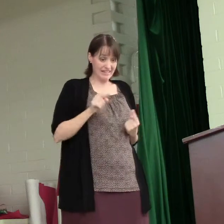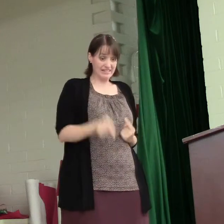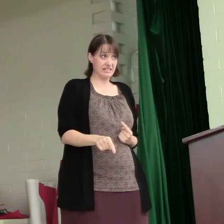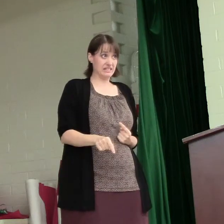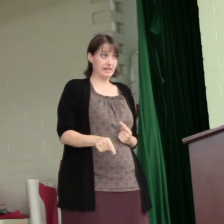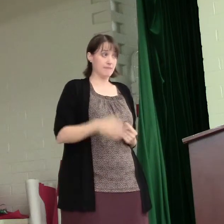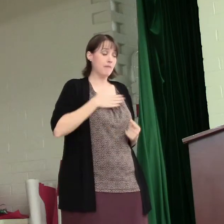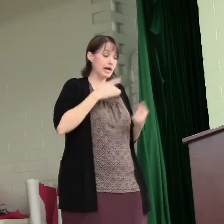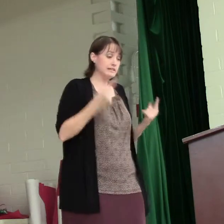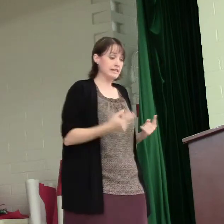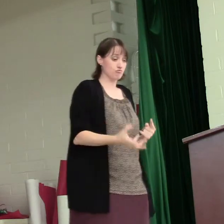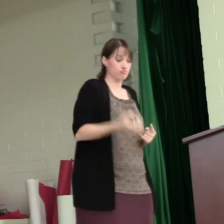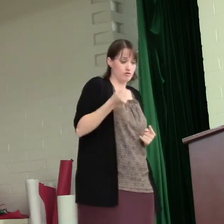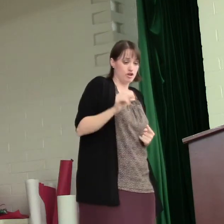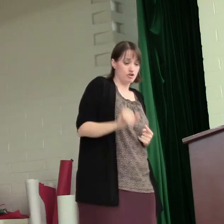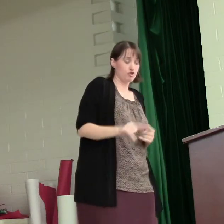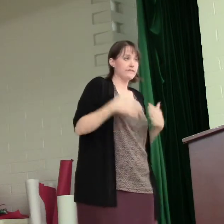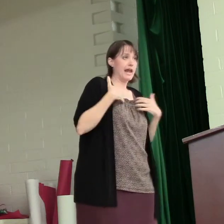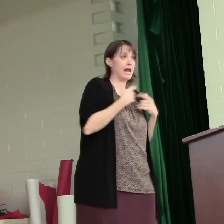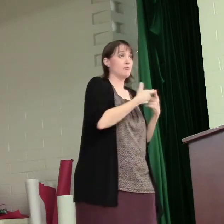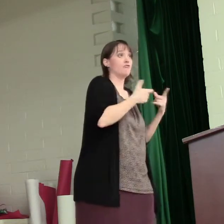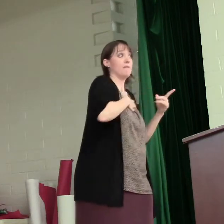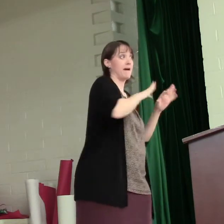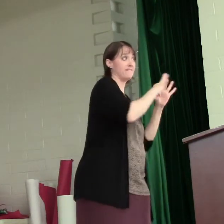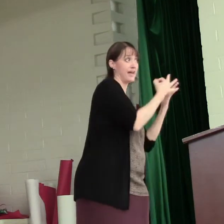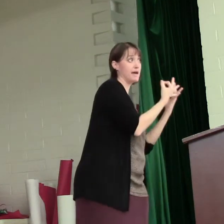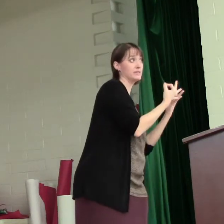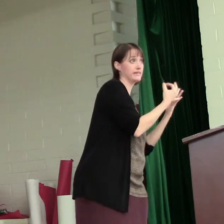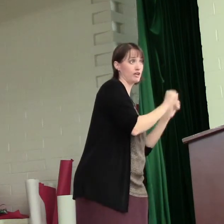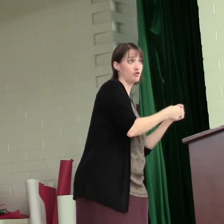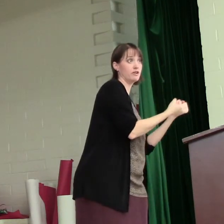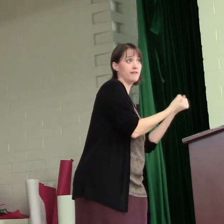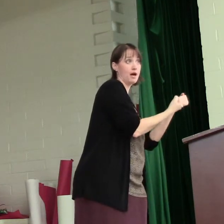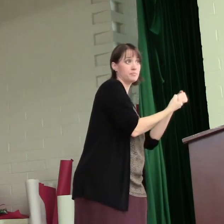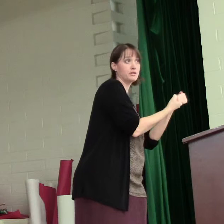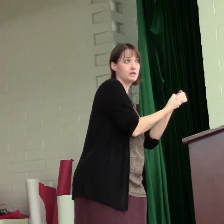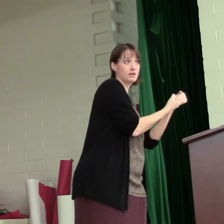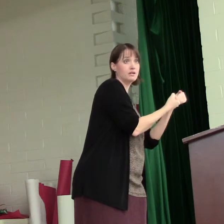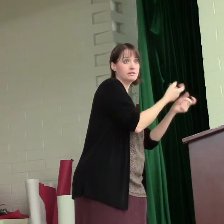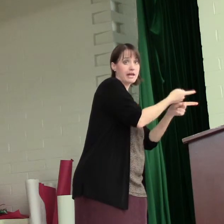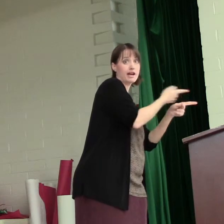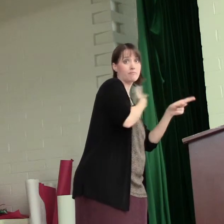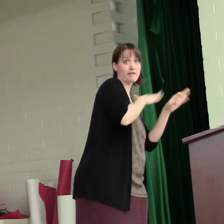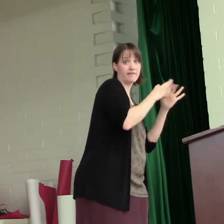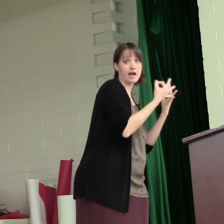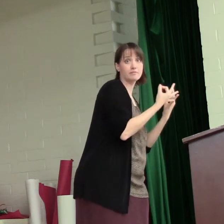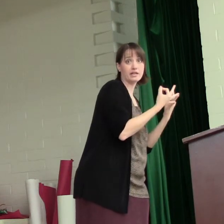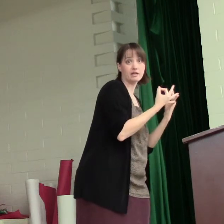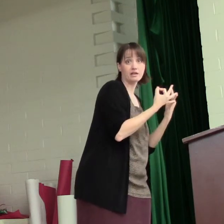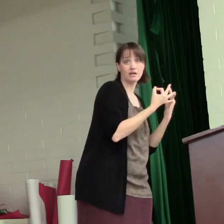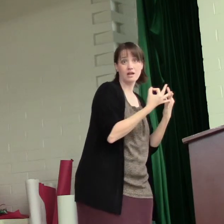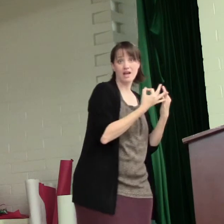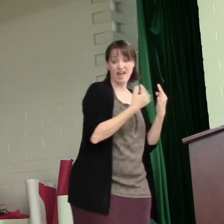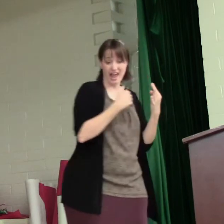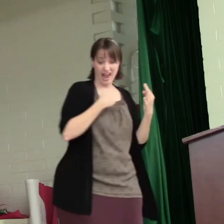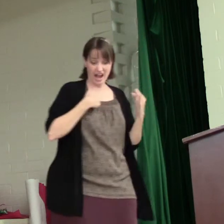sin did that. My sin took that animal from my family that it could have helped take care of my family. And I